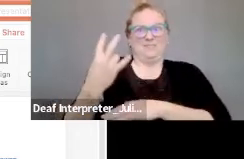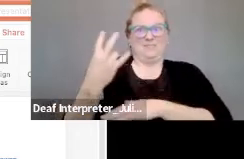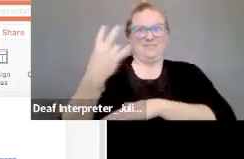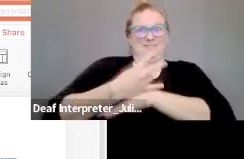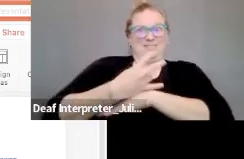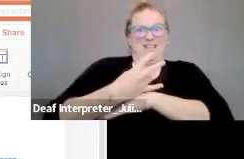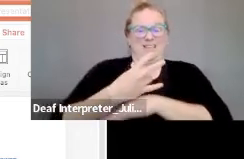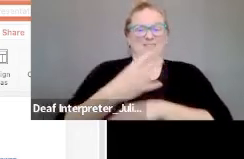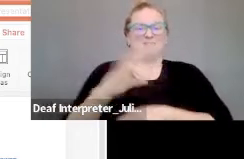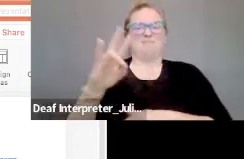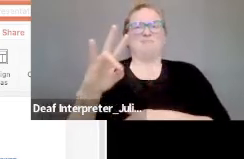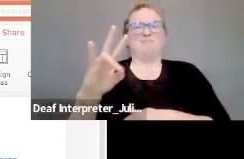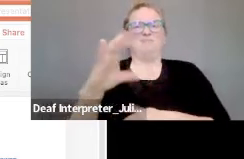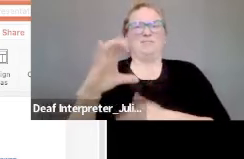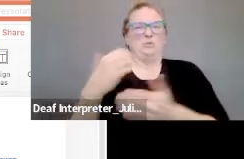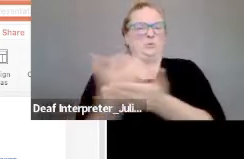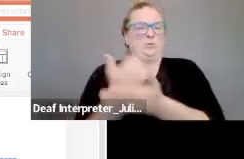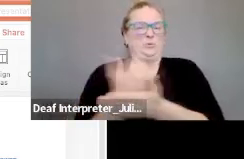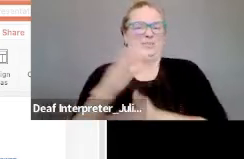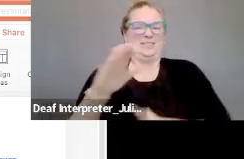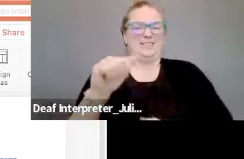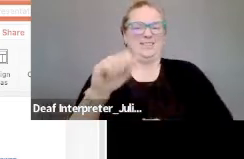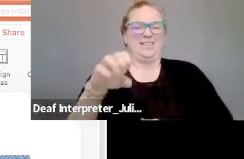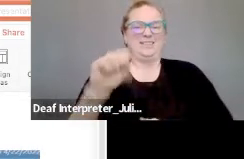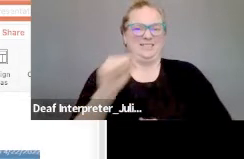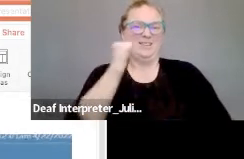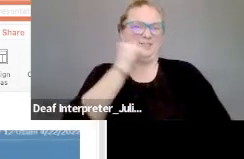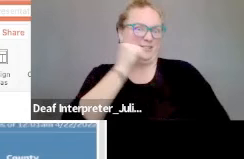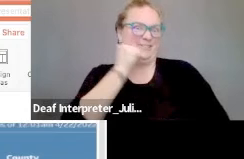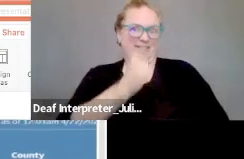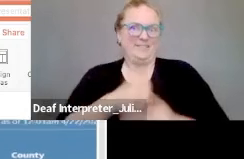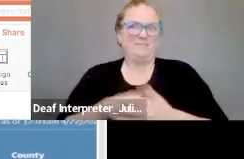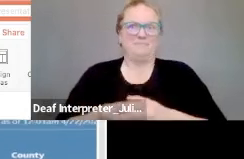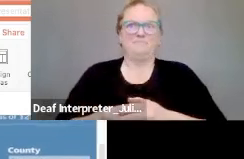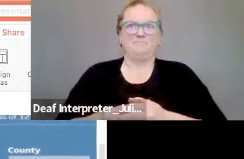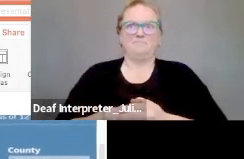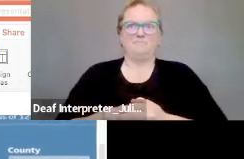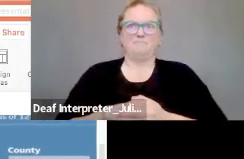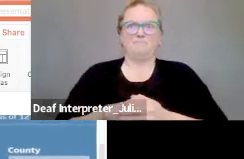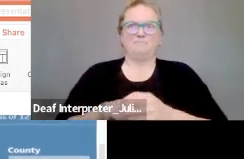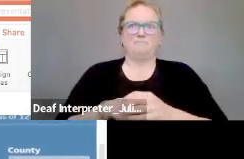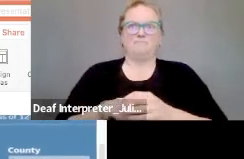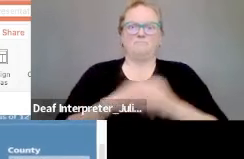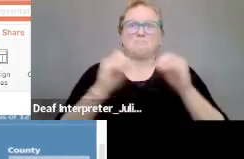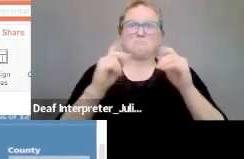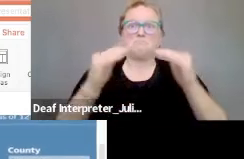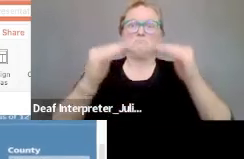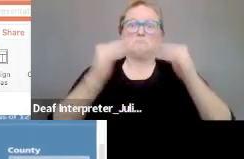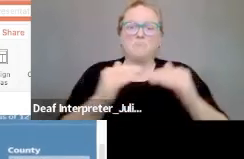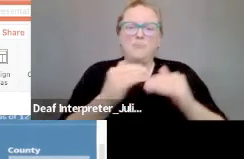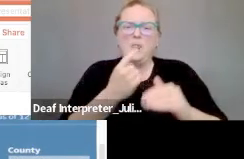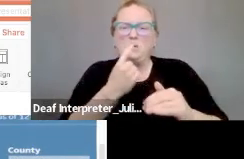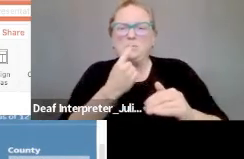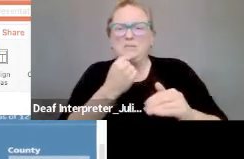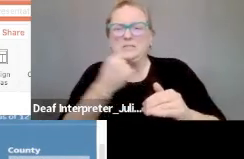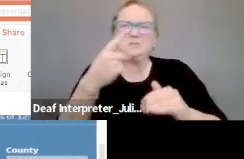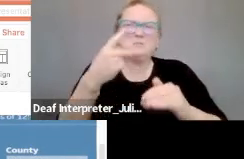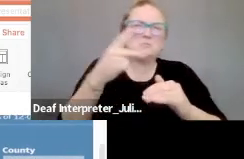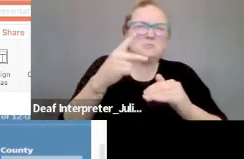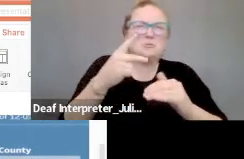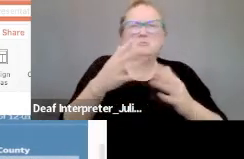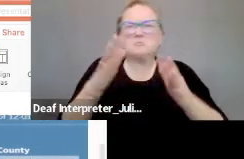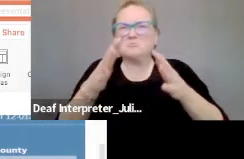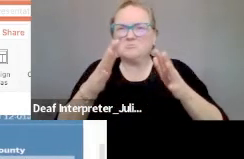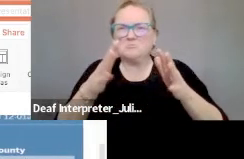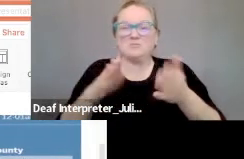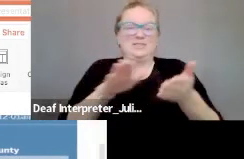day. And then the red or purpley bars there is the death rate statewide, or death